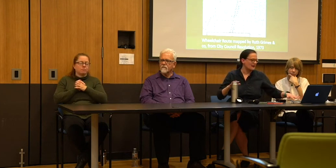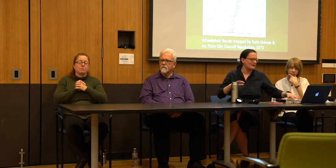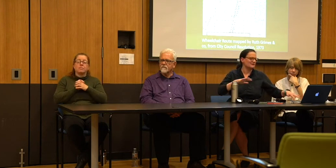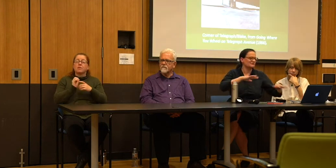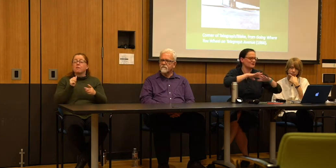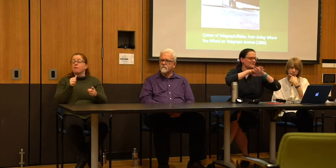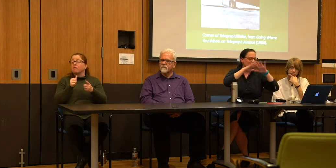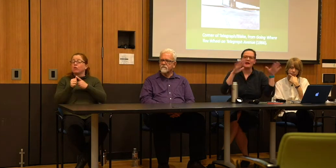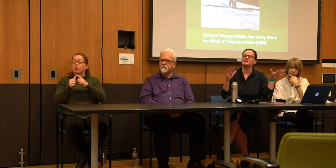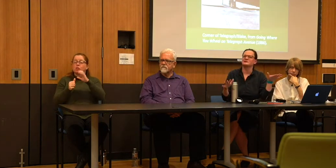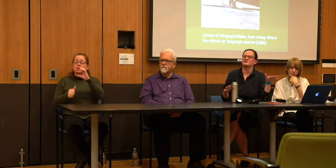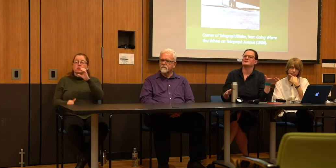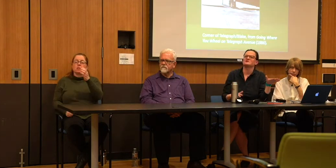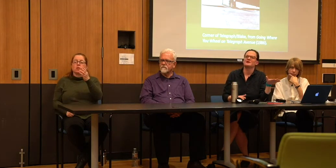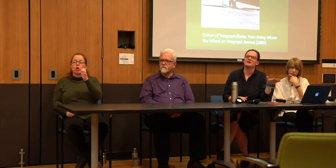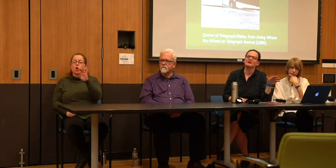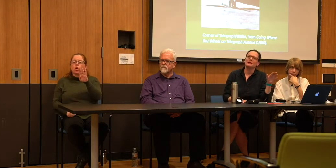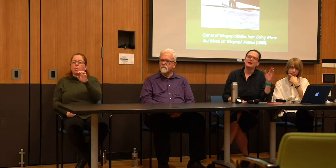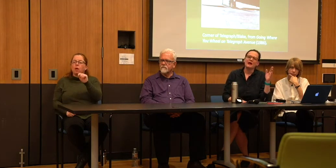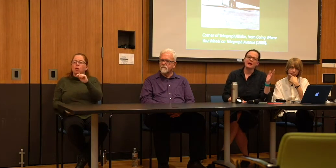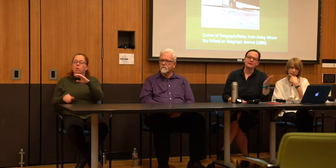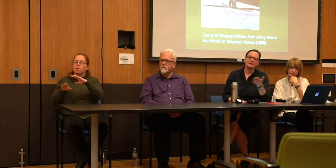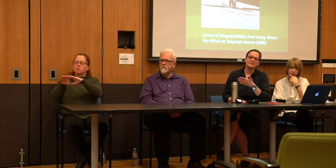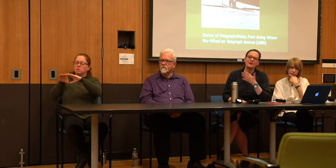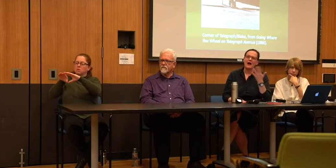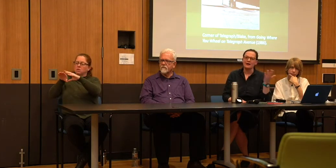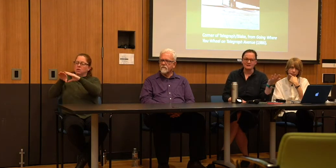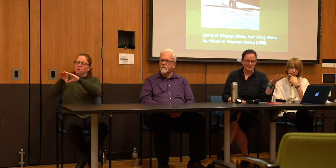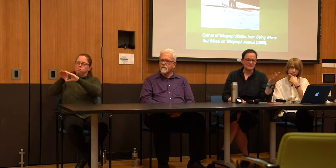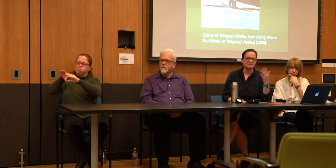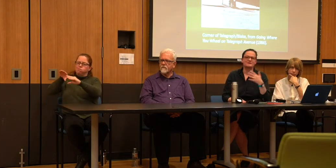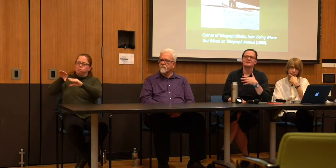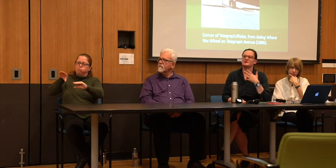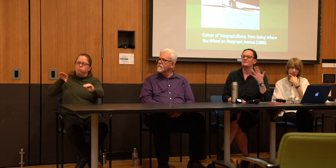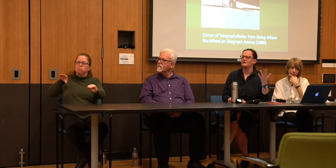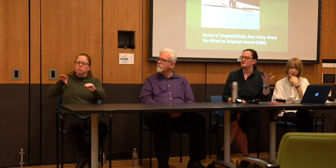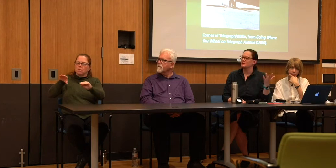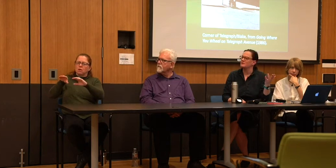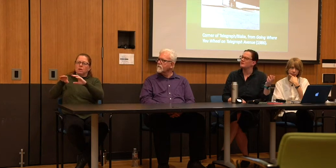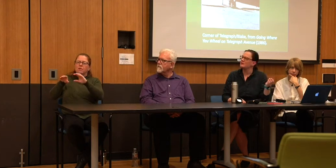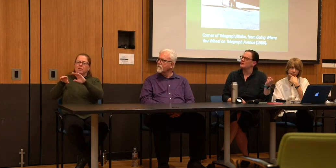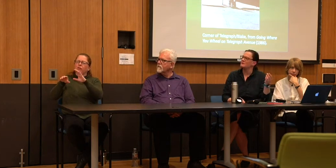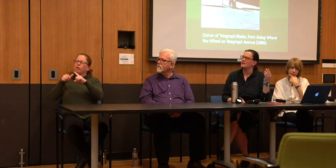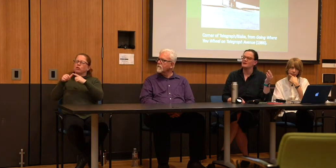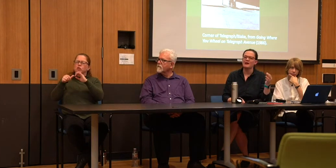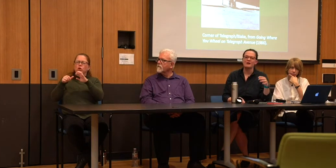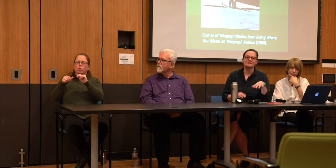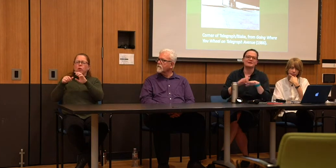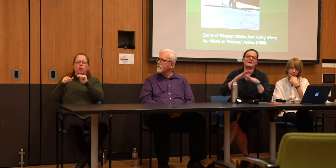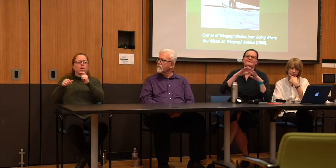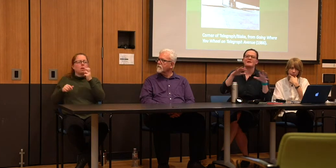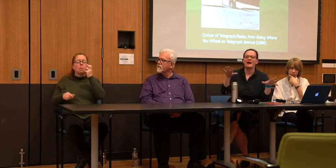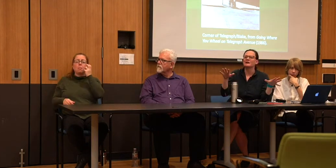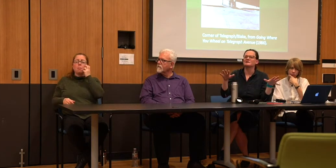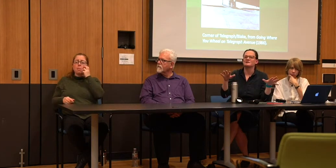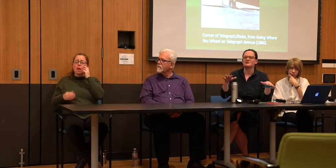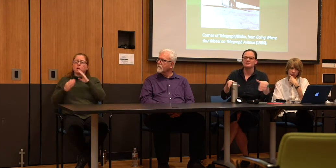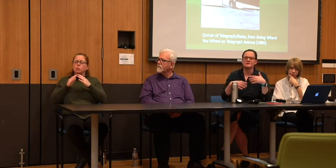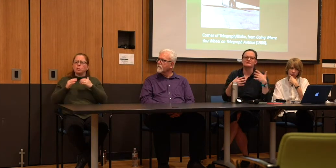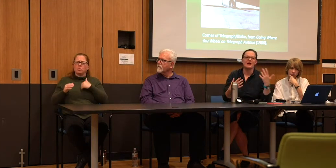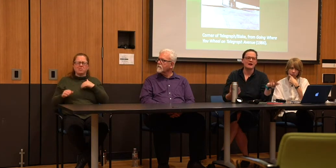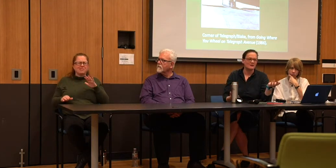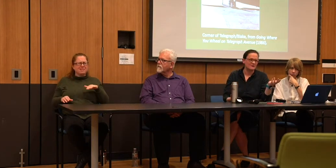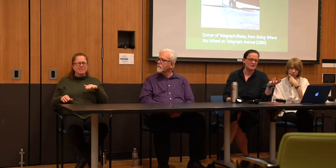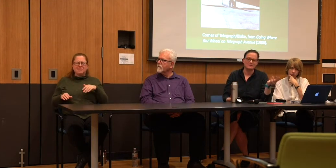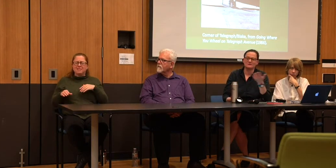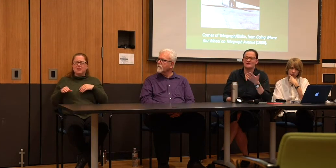curb cut just sort of flattened into the street. And the blind members of this emerging community pointed out that flattening into the street